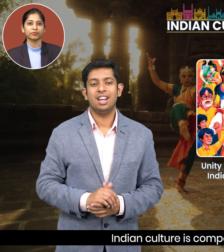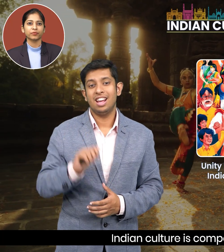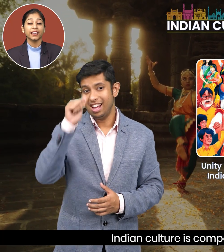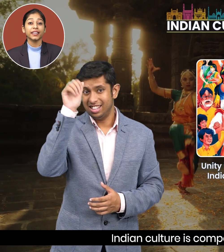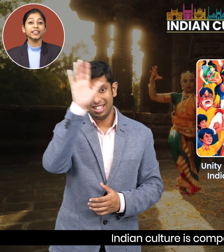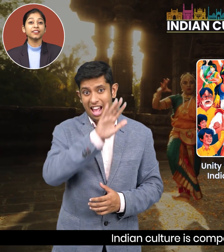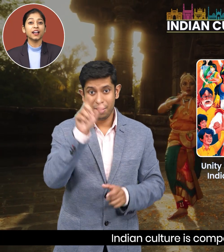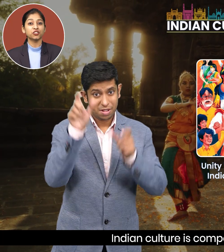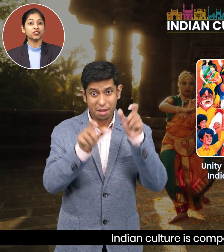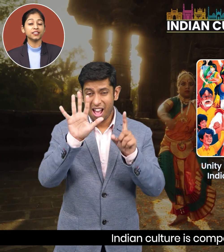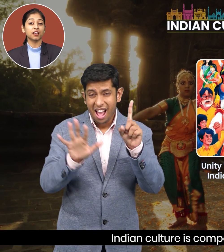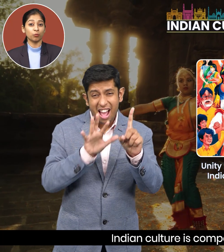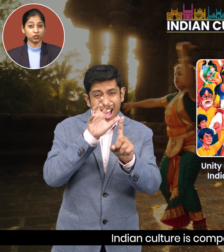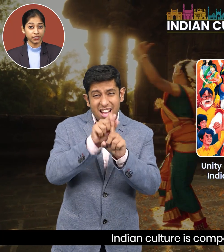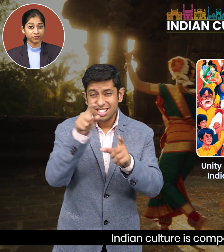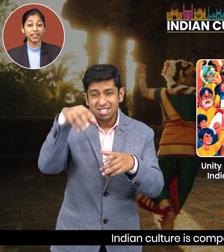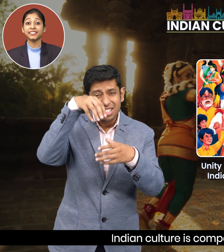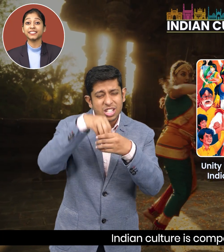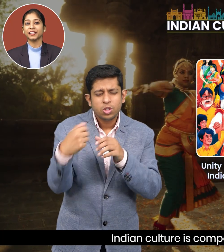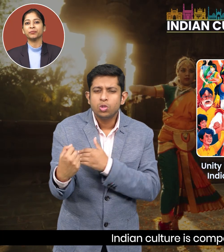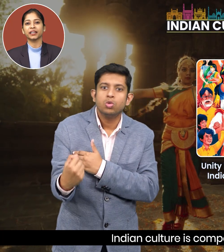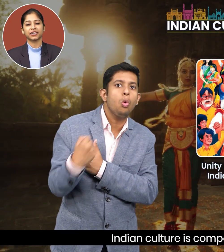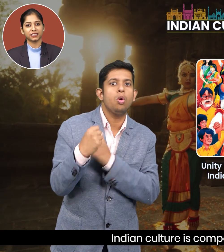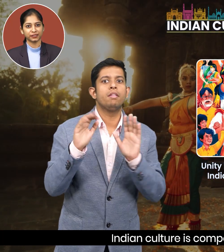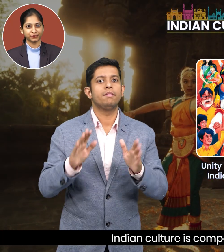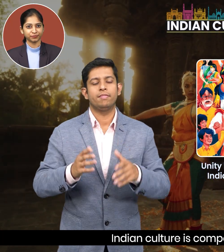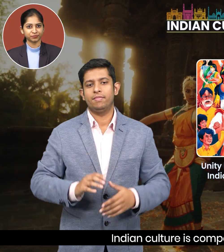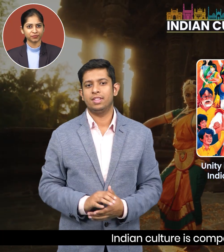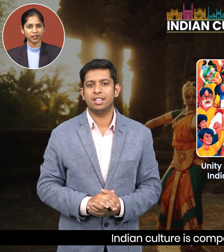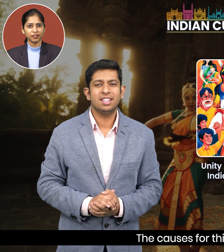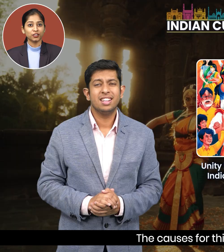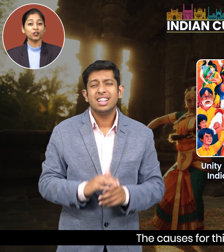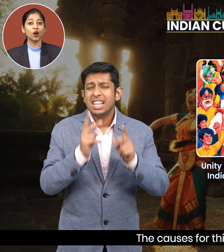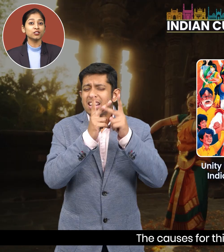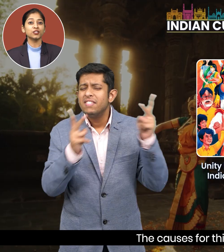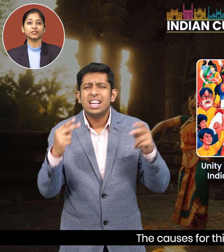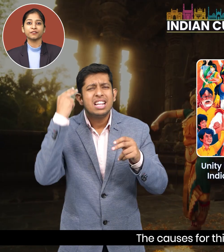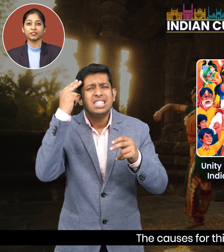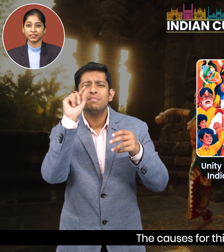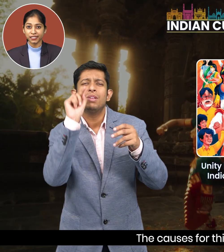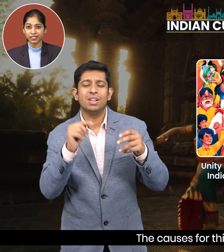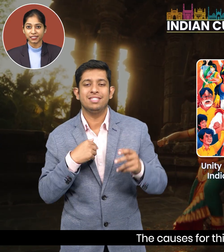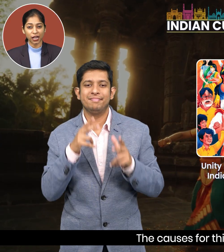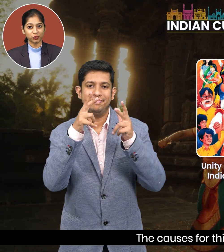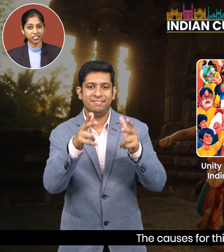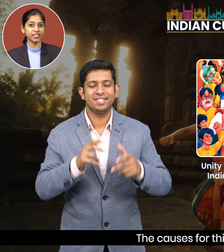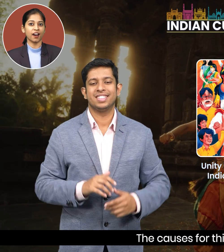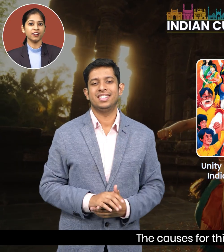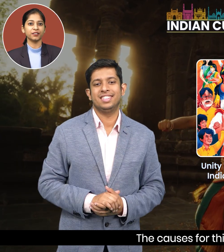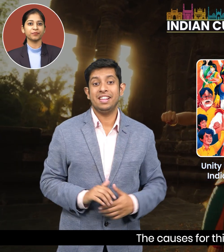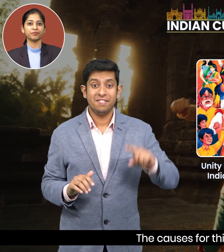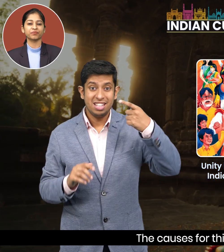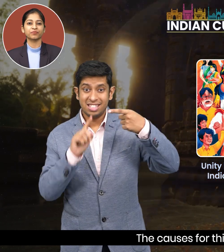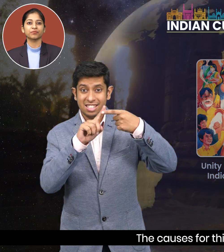Indian culture is composite and dynamic. The causes for this diversity